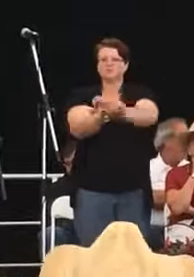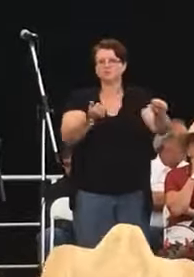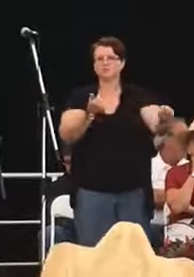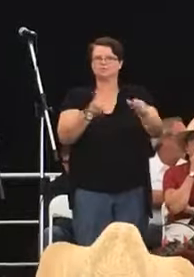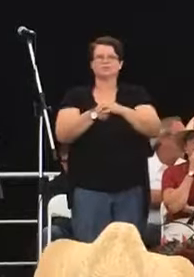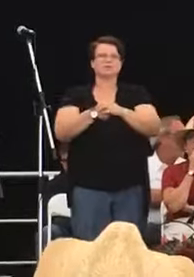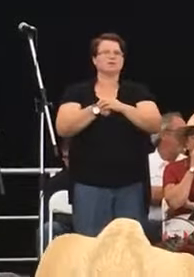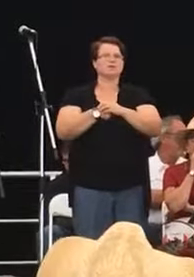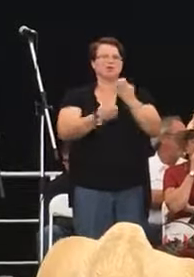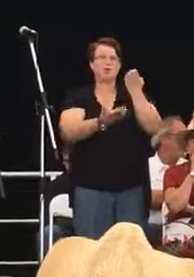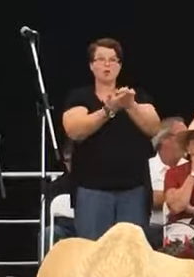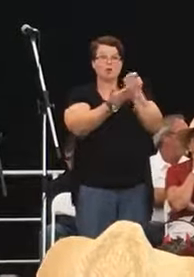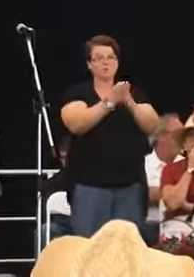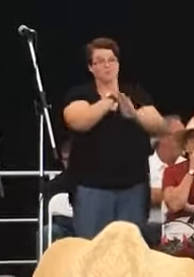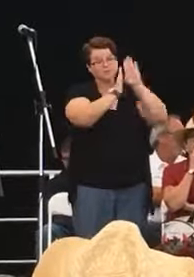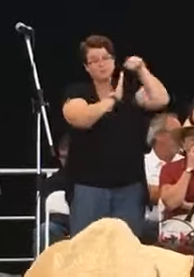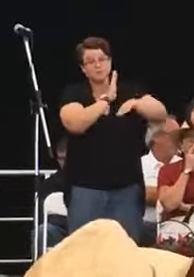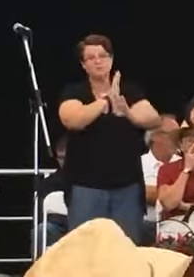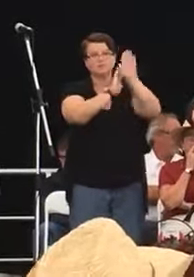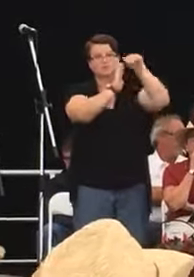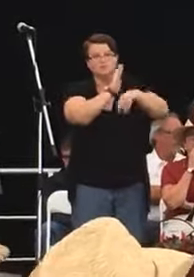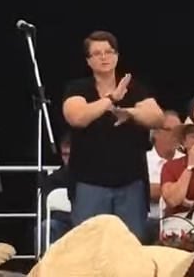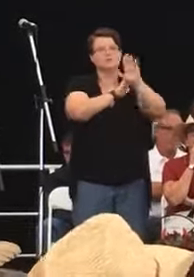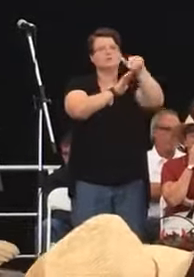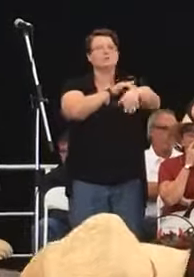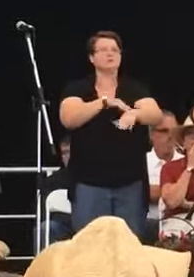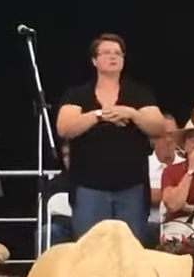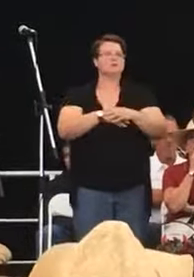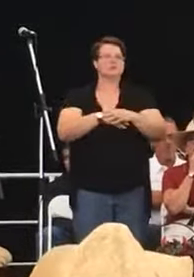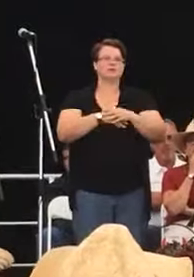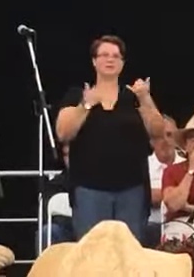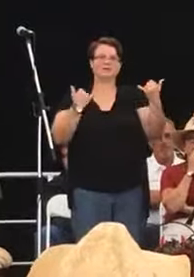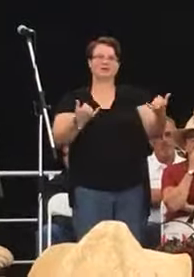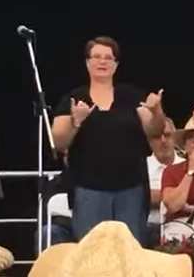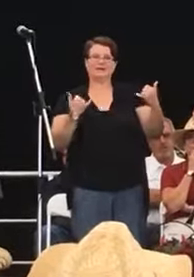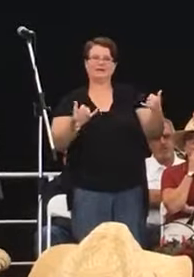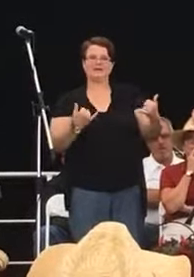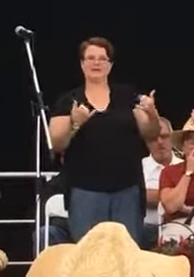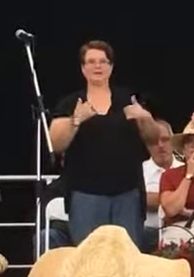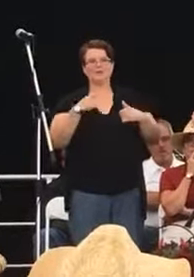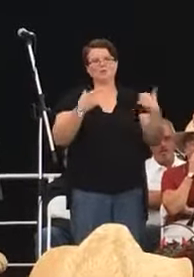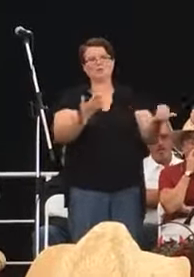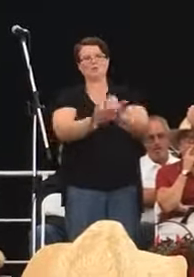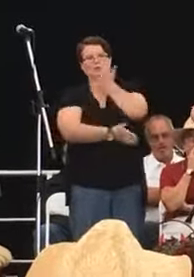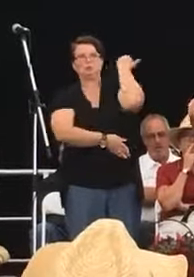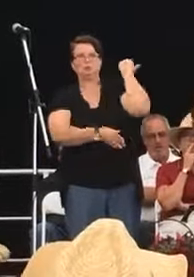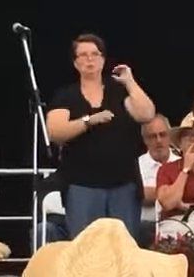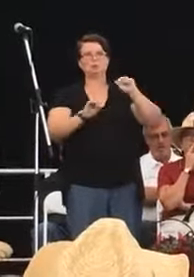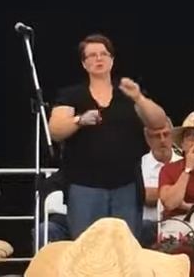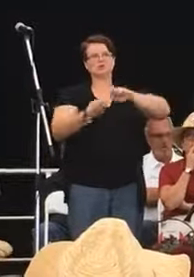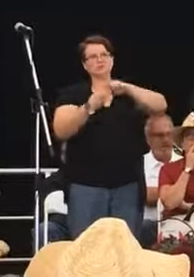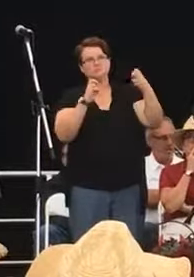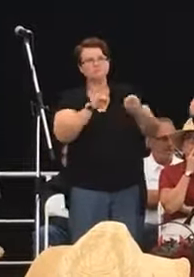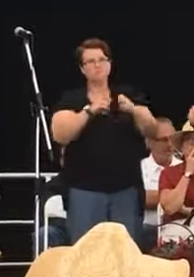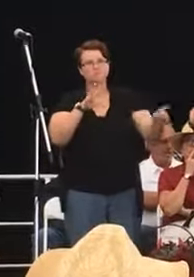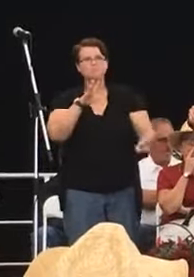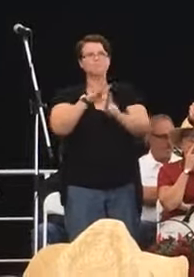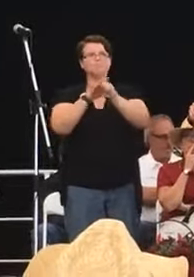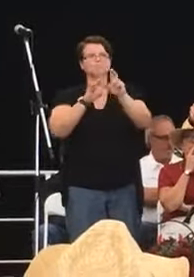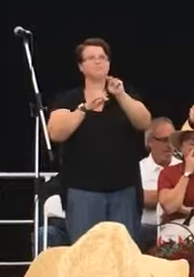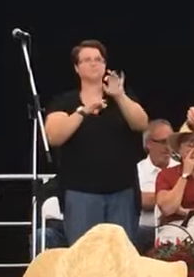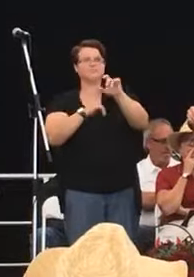markets. We have the threat now of trade negotiations. And I know there are some